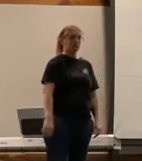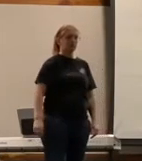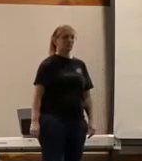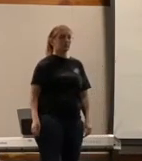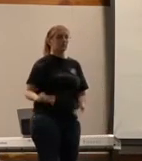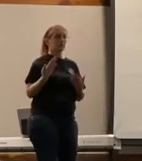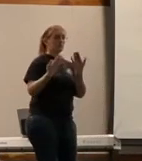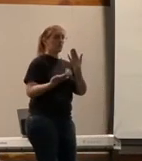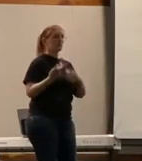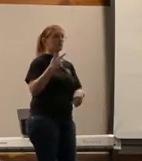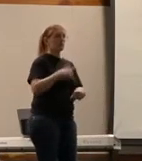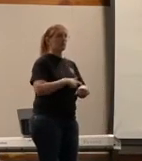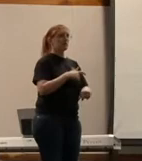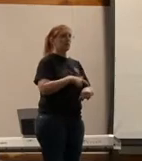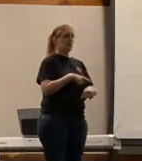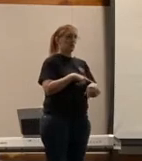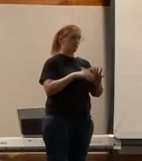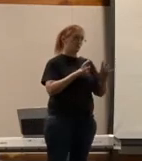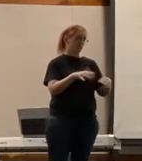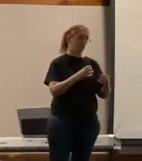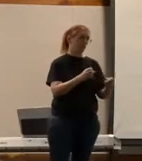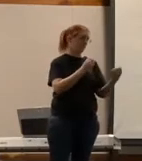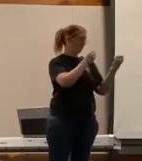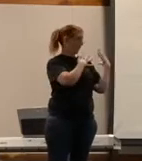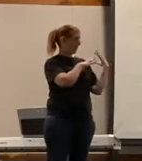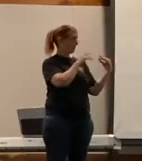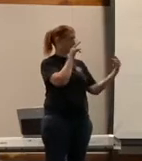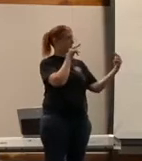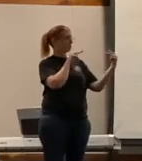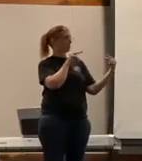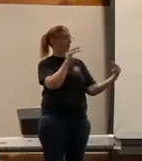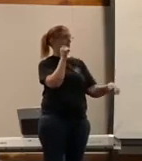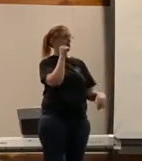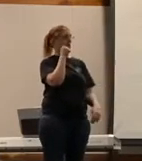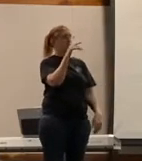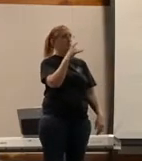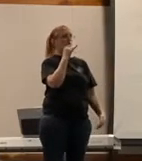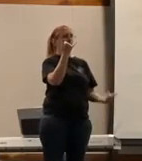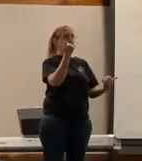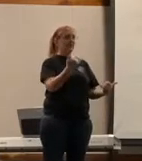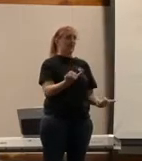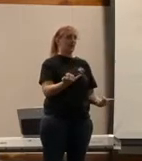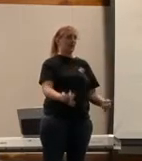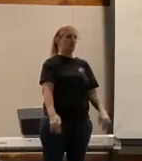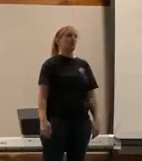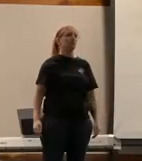Maybe it's time that you look your past in the face and remind him who you are right now.